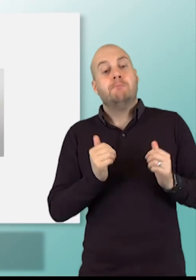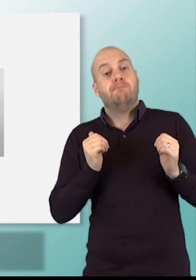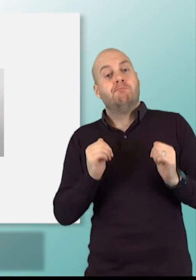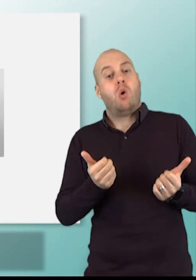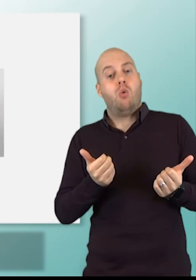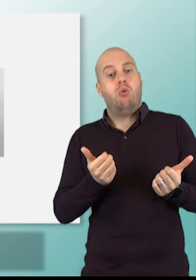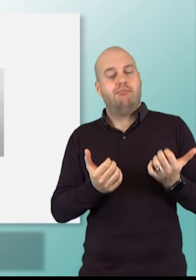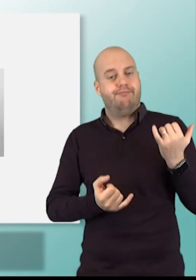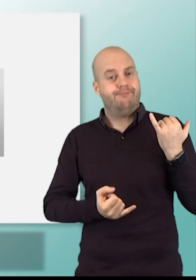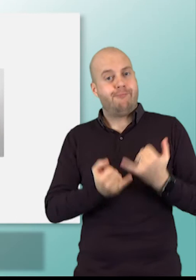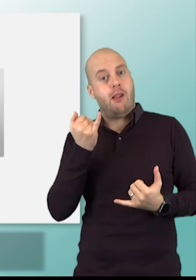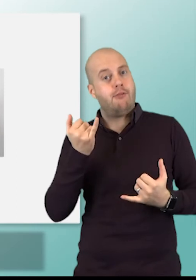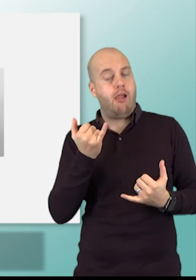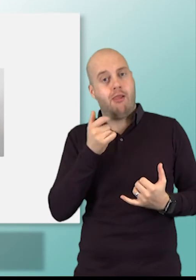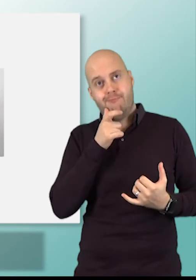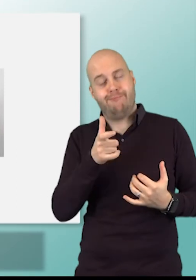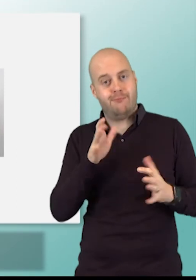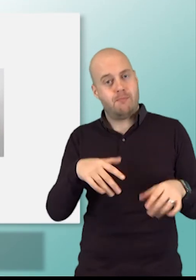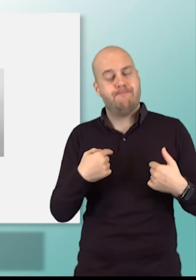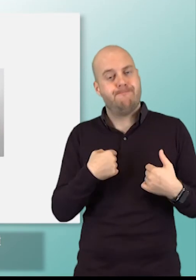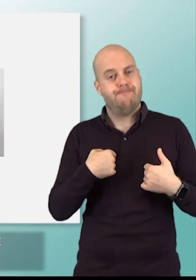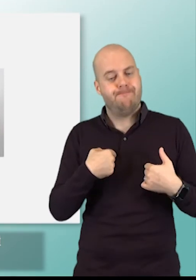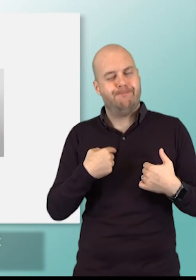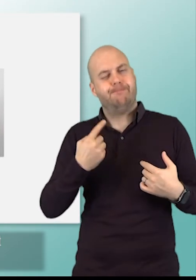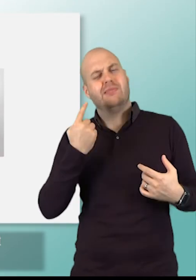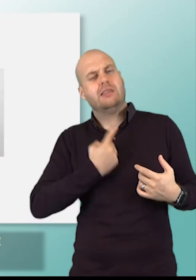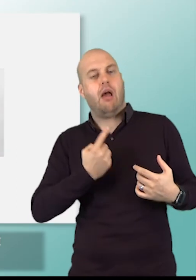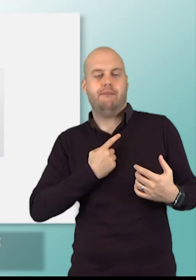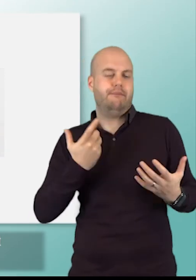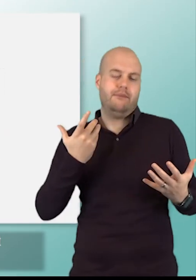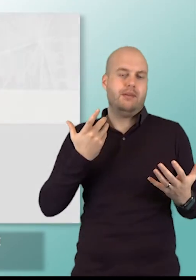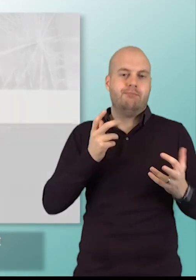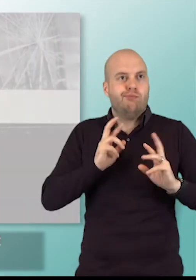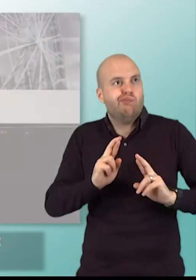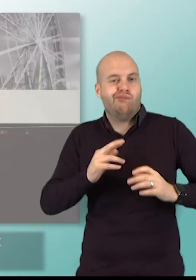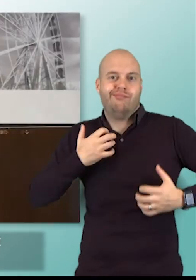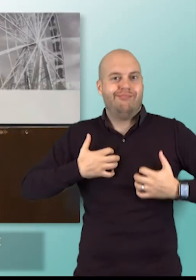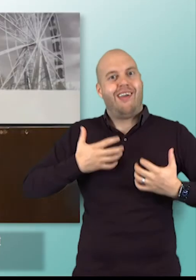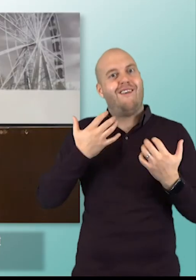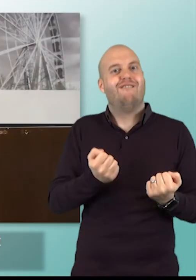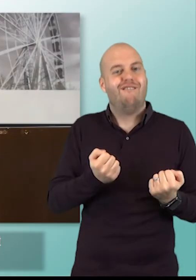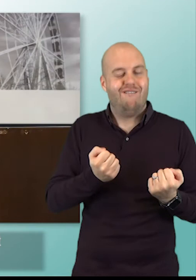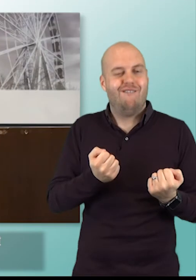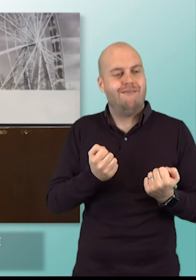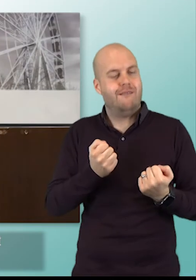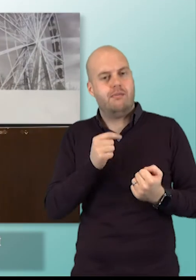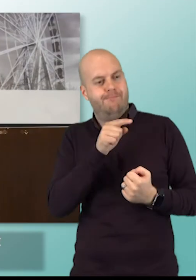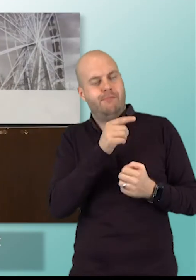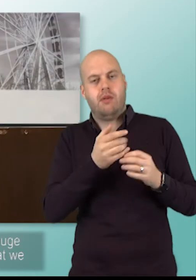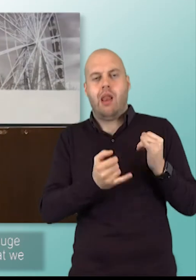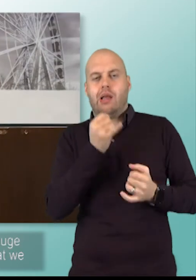So just a few final words. I suppose for me as an eternal optimist, I could pick up that point about the stone rolling up the hill.